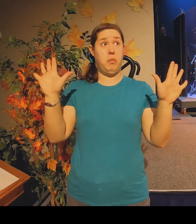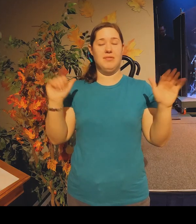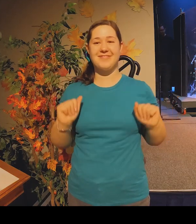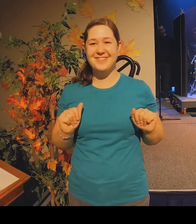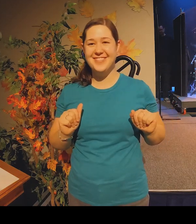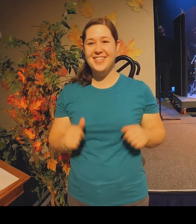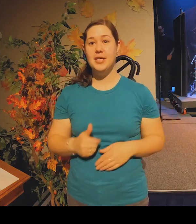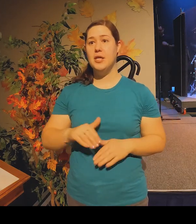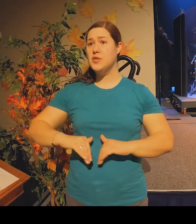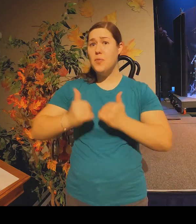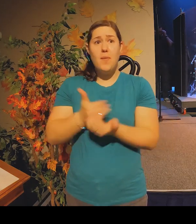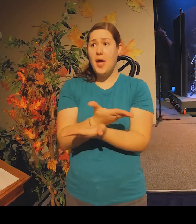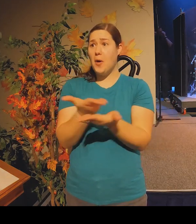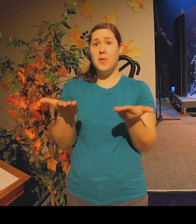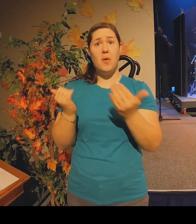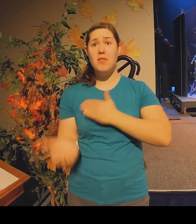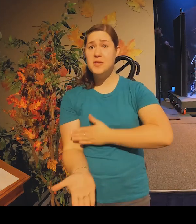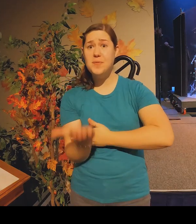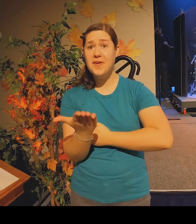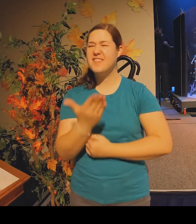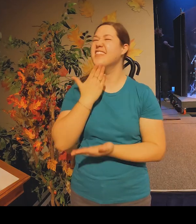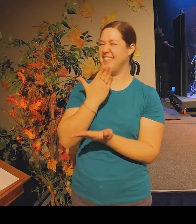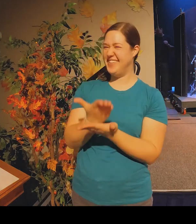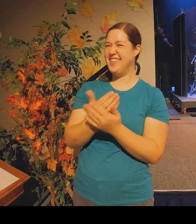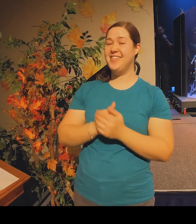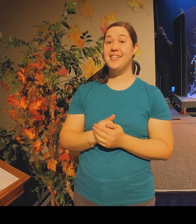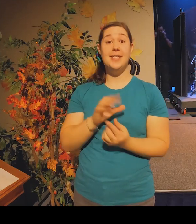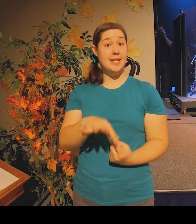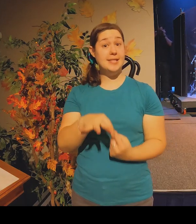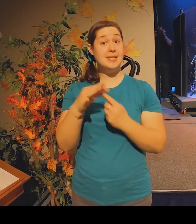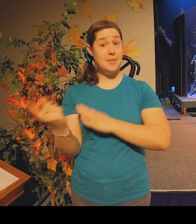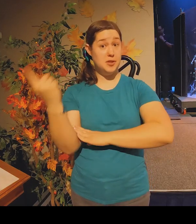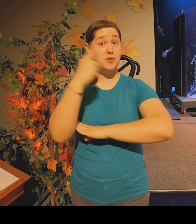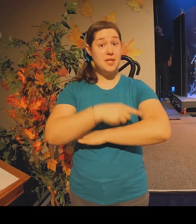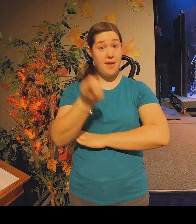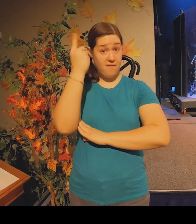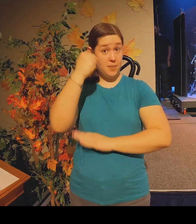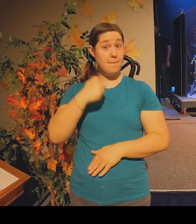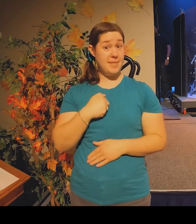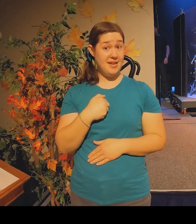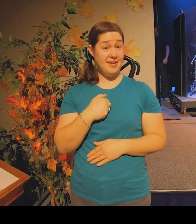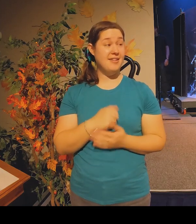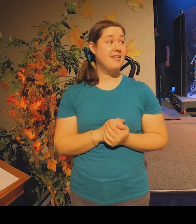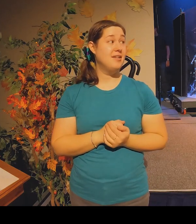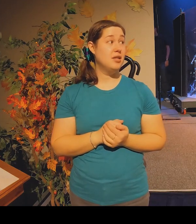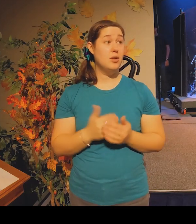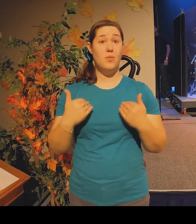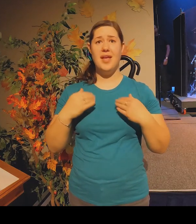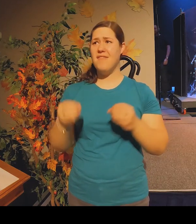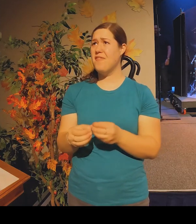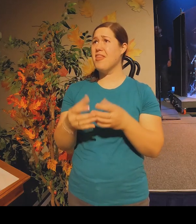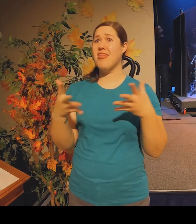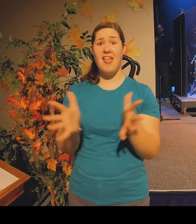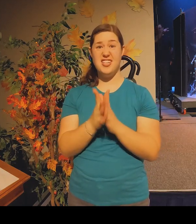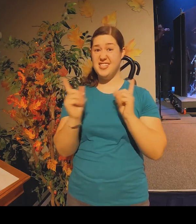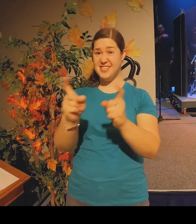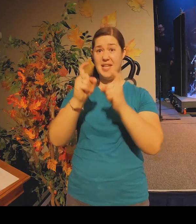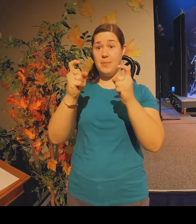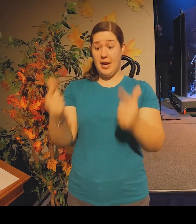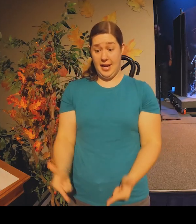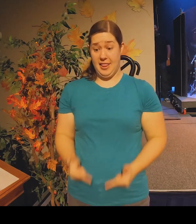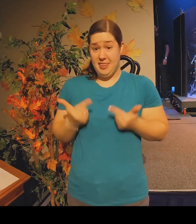morning? Good. It's a special day, and for many reasons. We have lots to celebrate in the life of this church